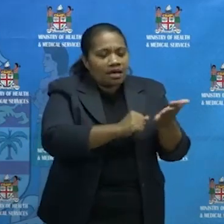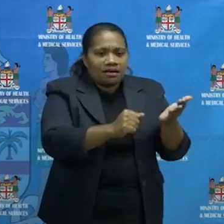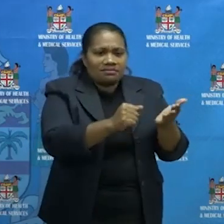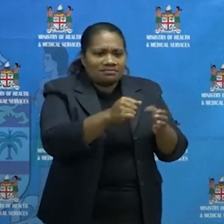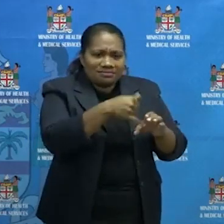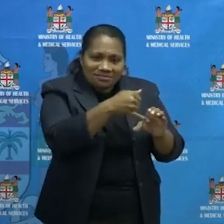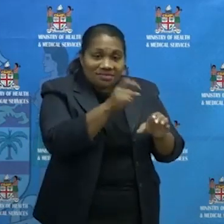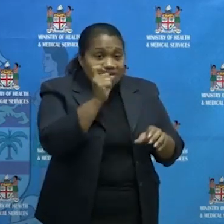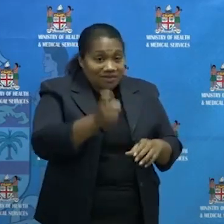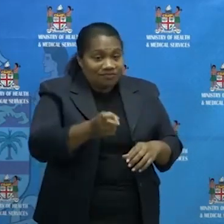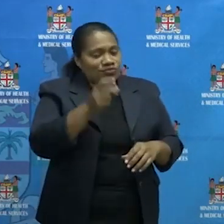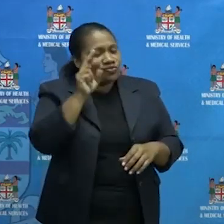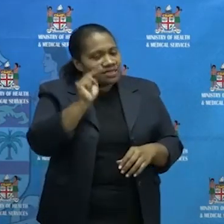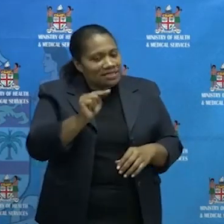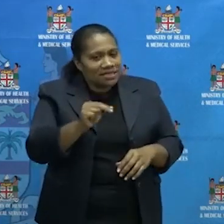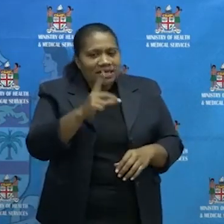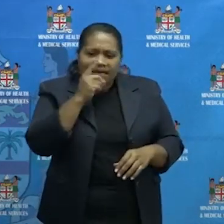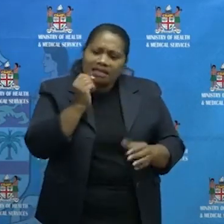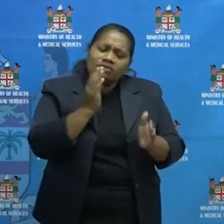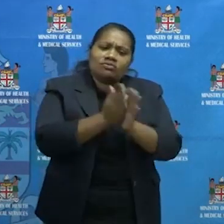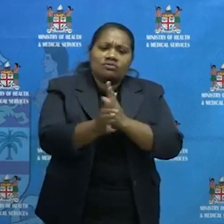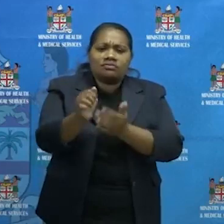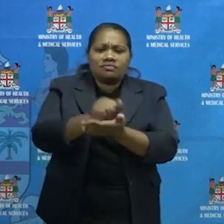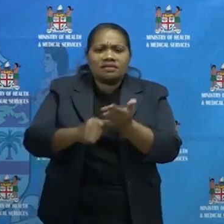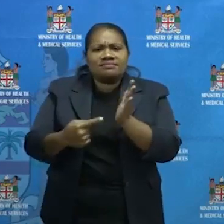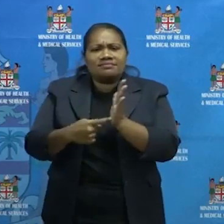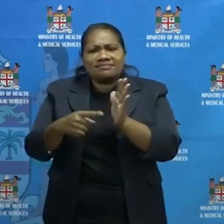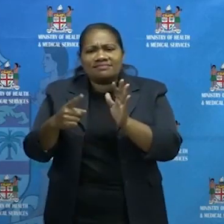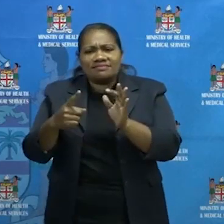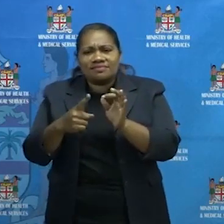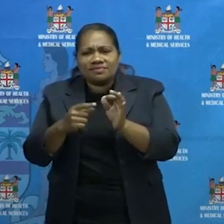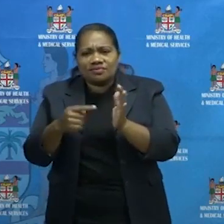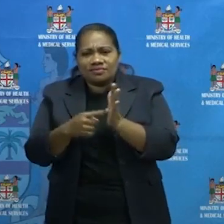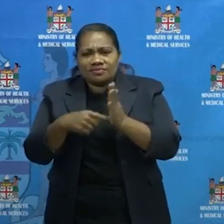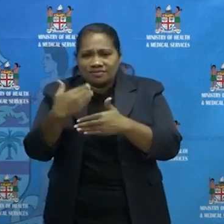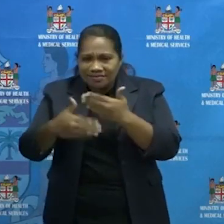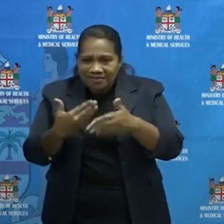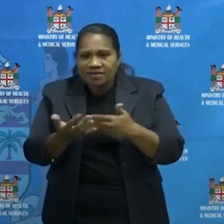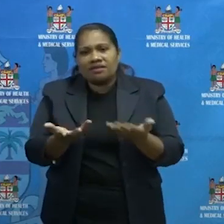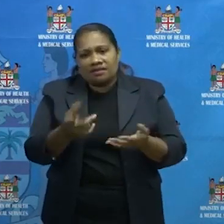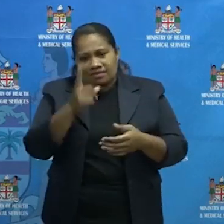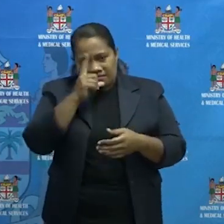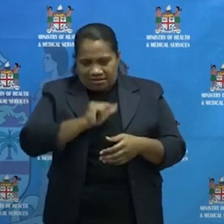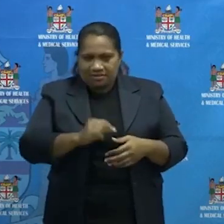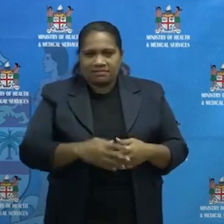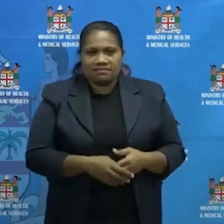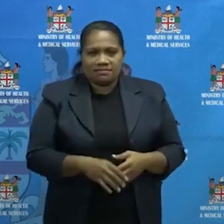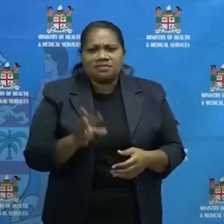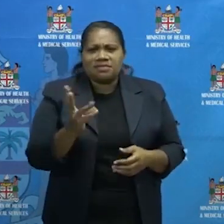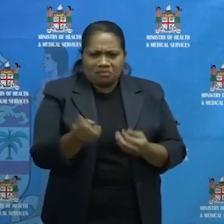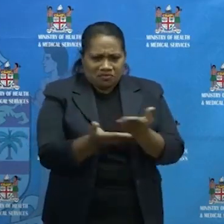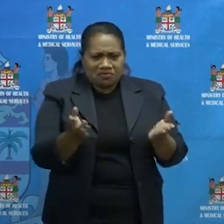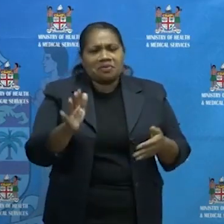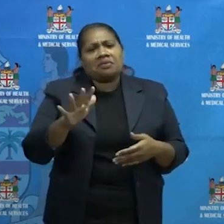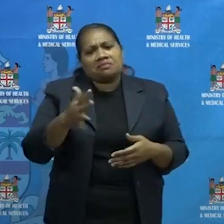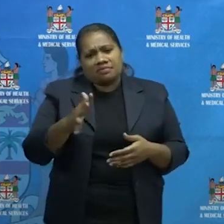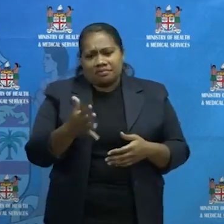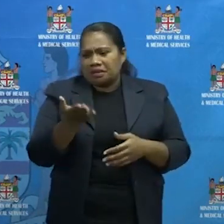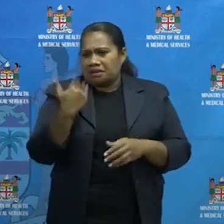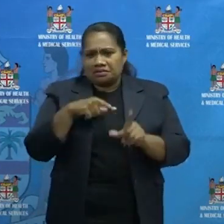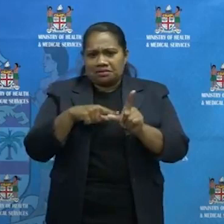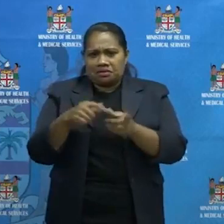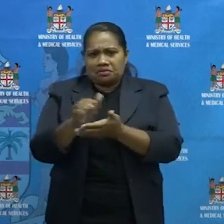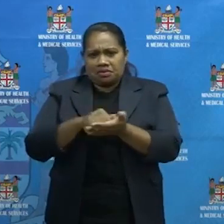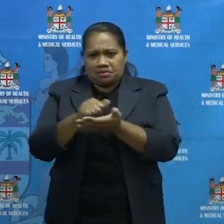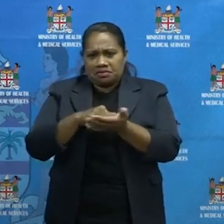can buy toilet paper when you need to. Some of you probably still have the toilet paper left over from your last year's panic spree. I assure you it